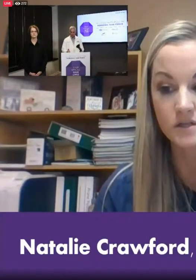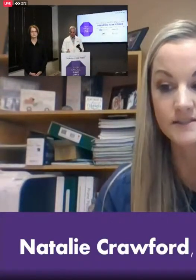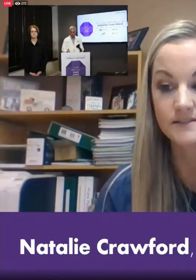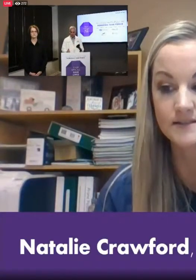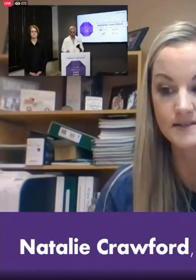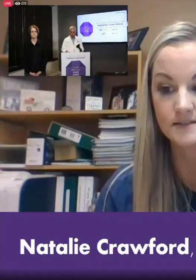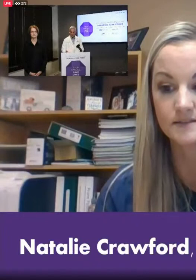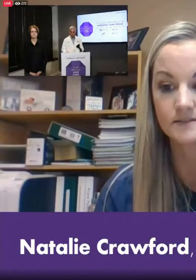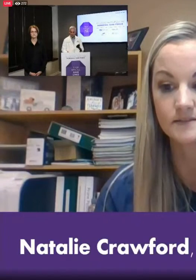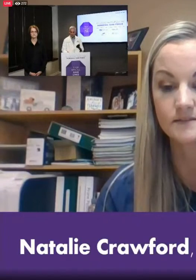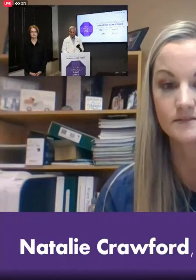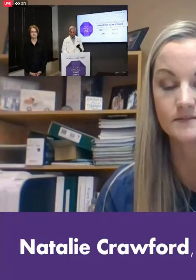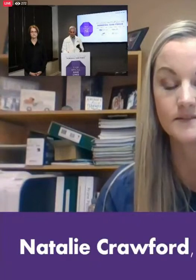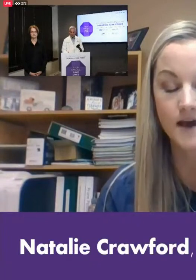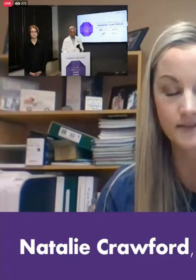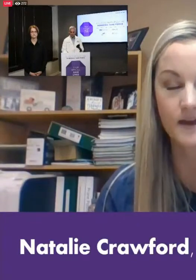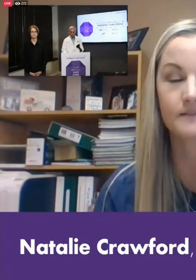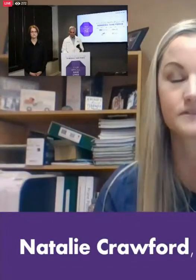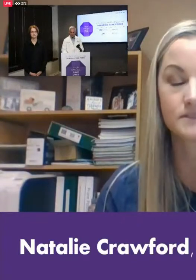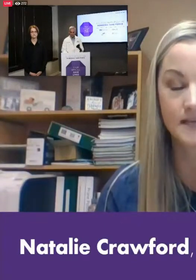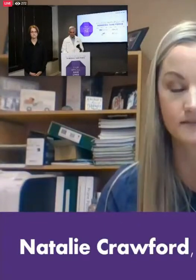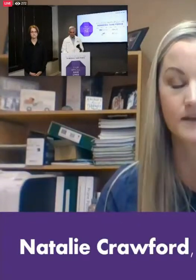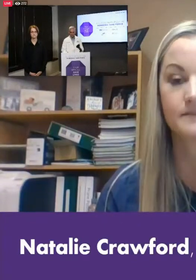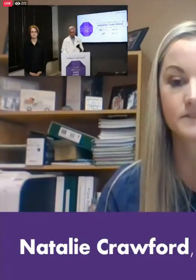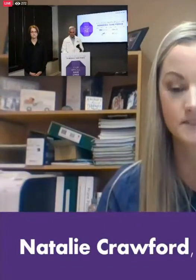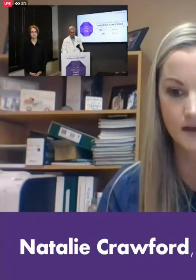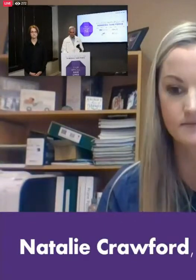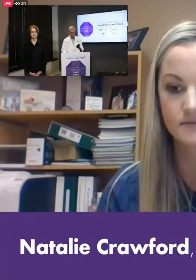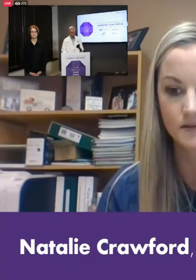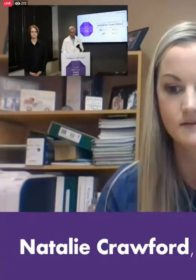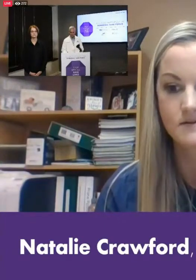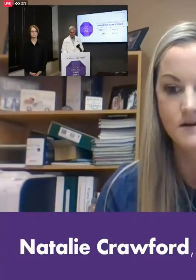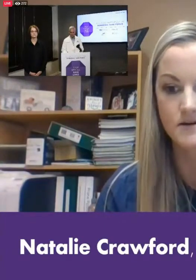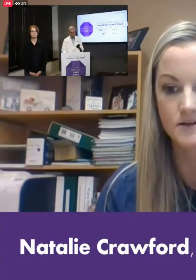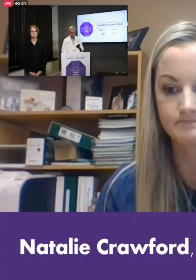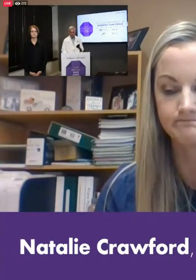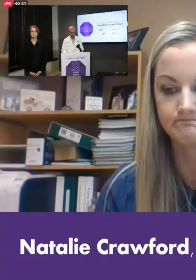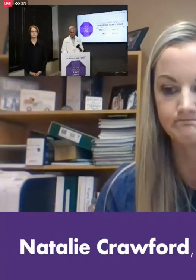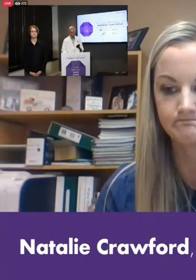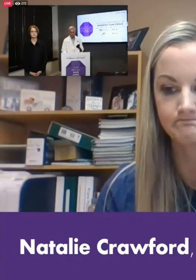It's hard to see death after death after death.